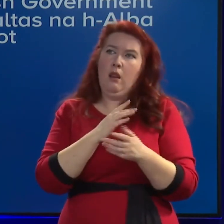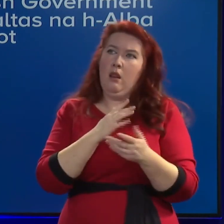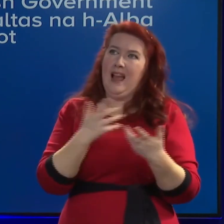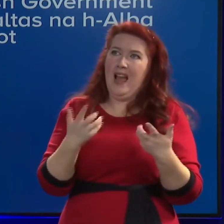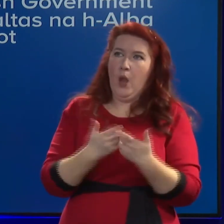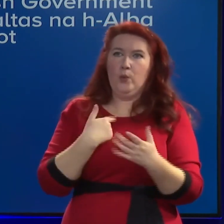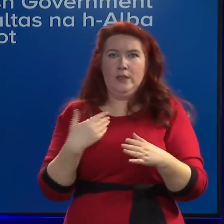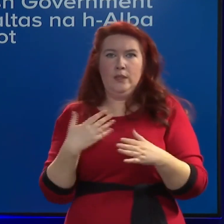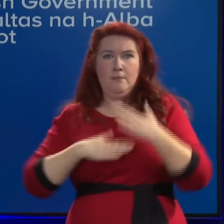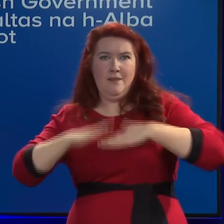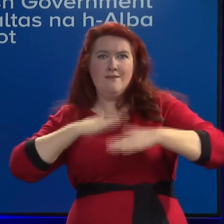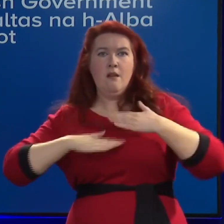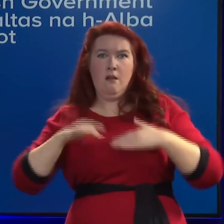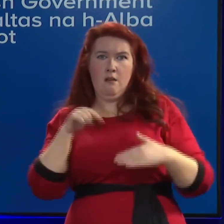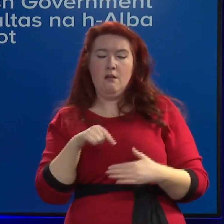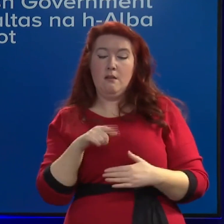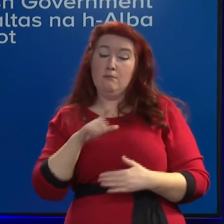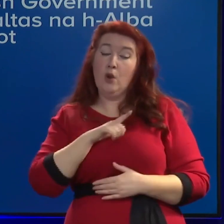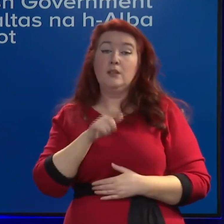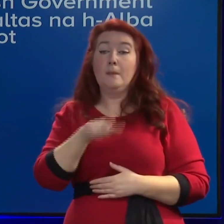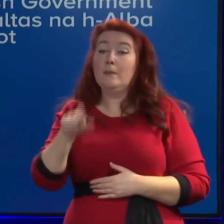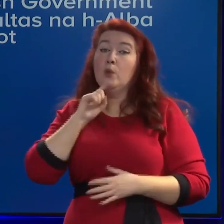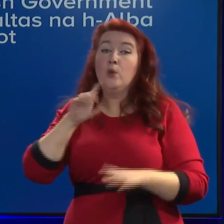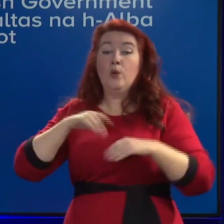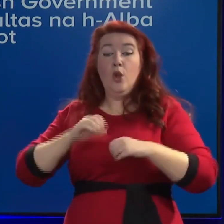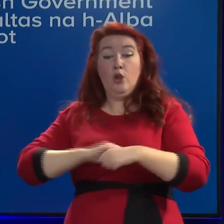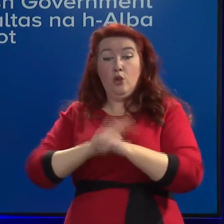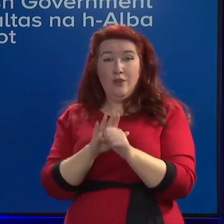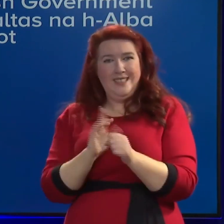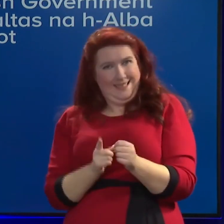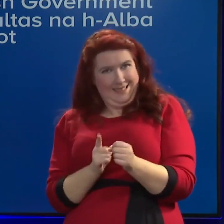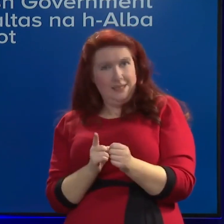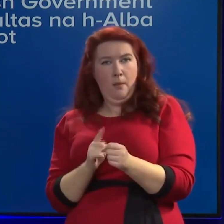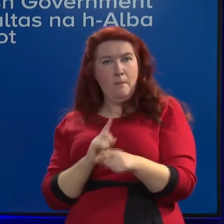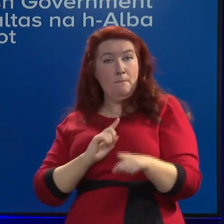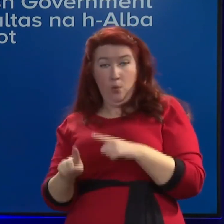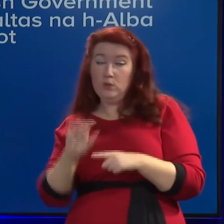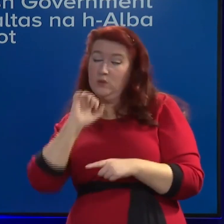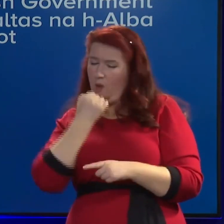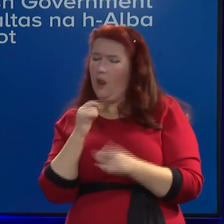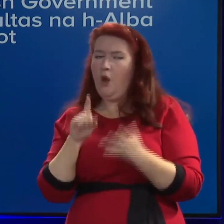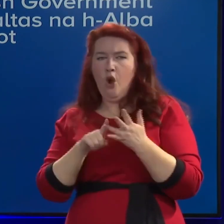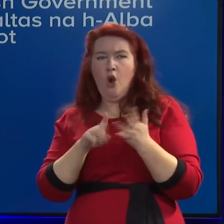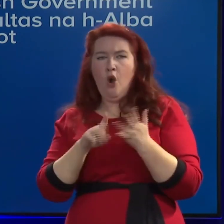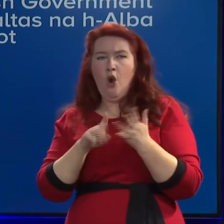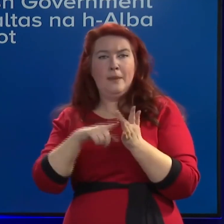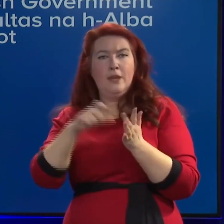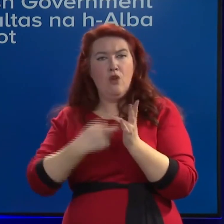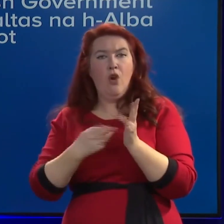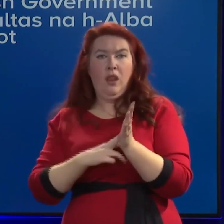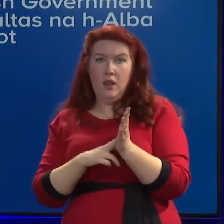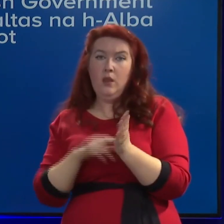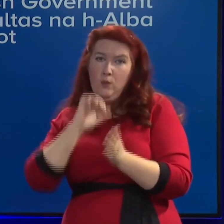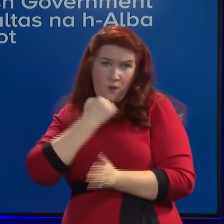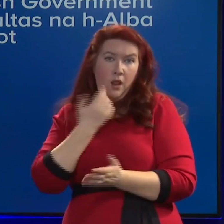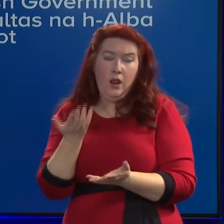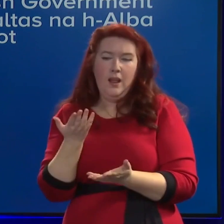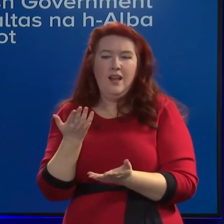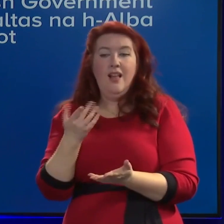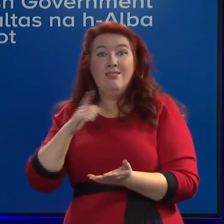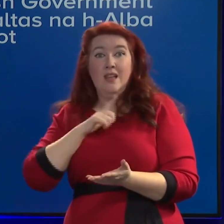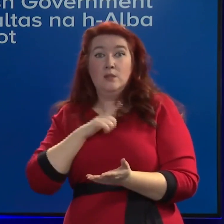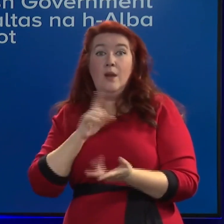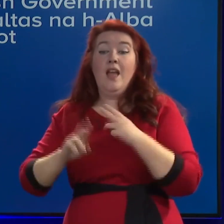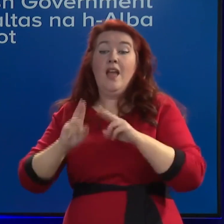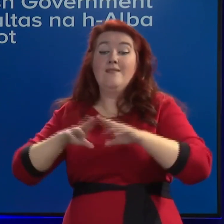that most people who have COVID have the Omicron variant. And we must do all we can in that context to break the